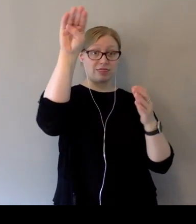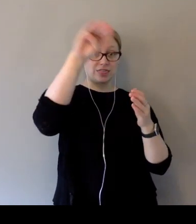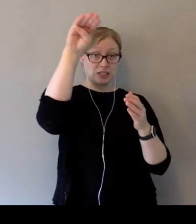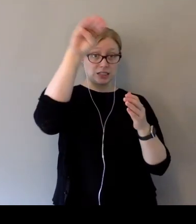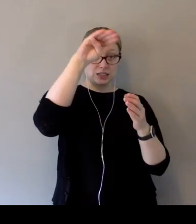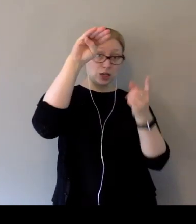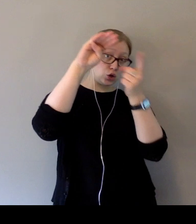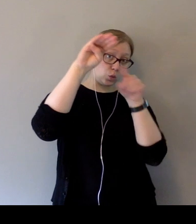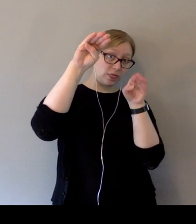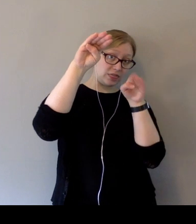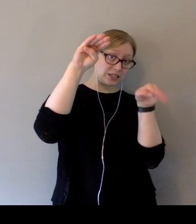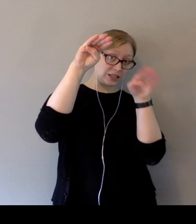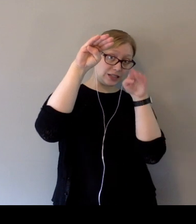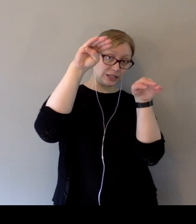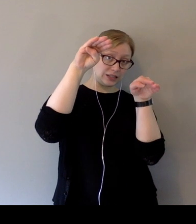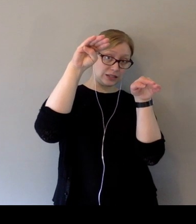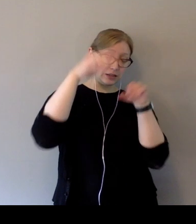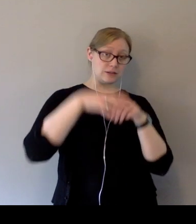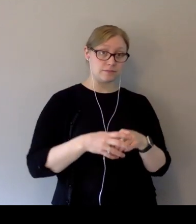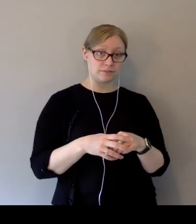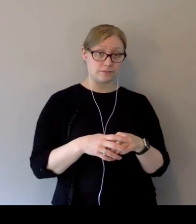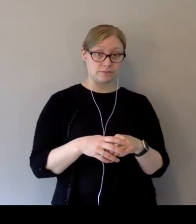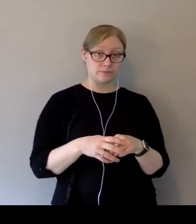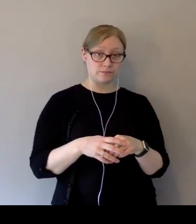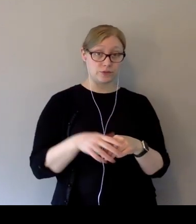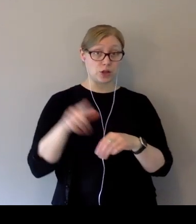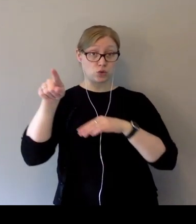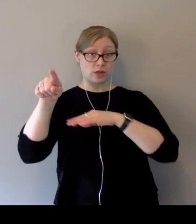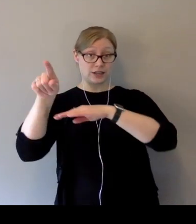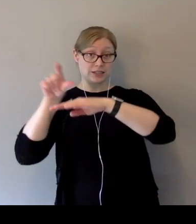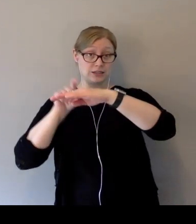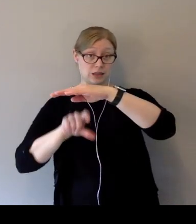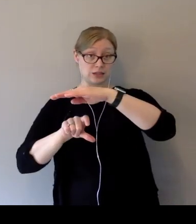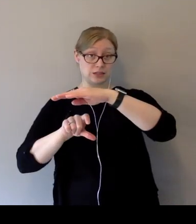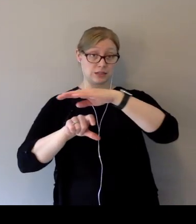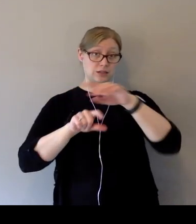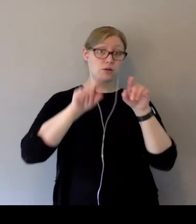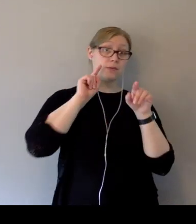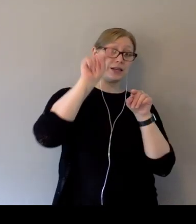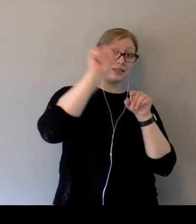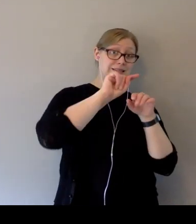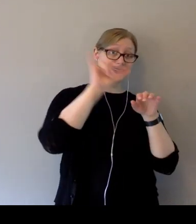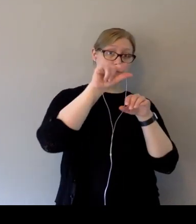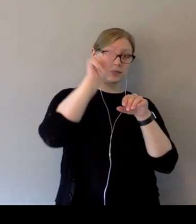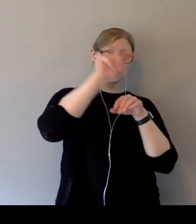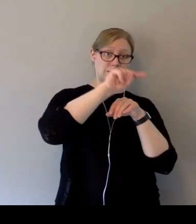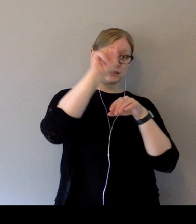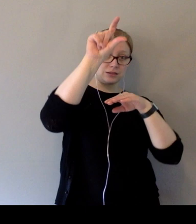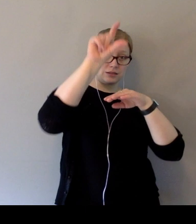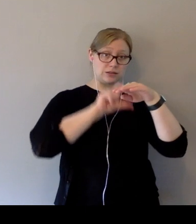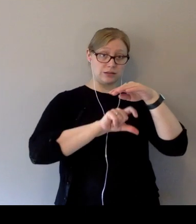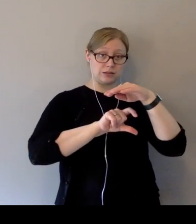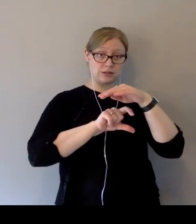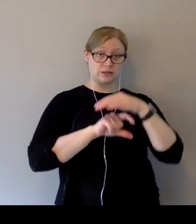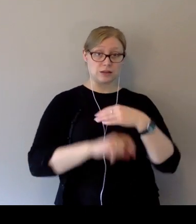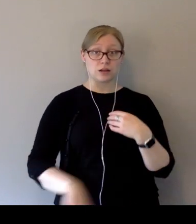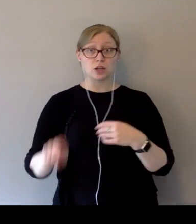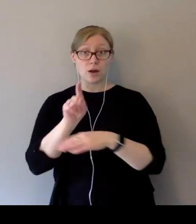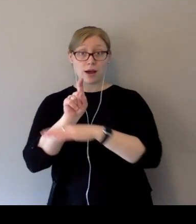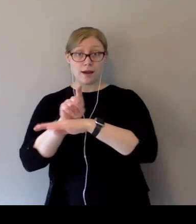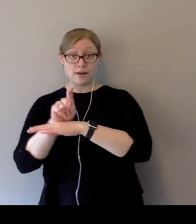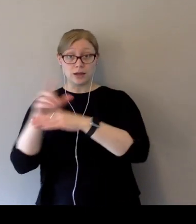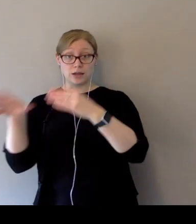split to this split. And so we're going to set this up like this. I'm going to say x plus 2